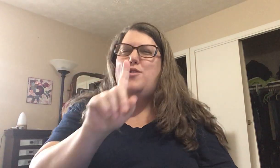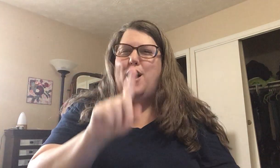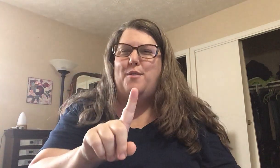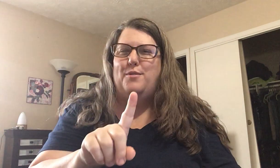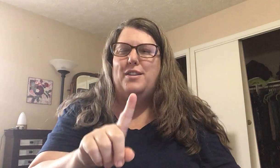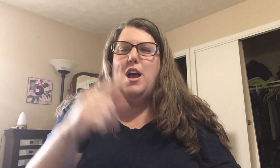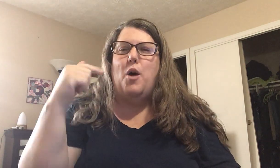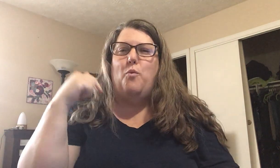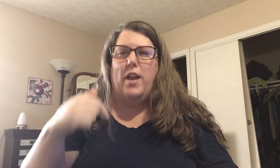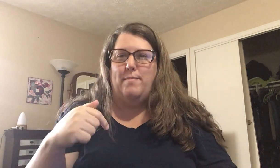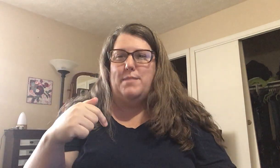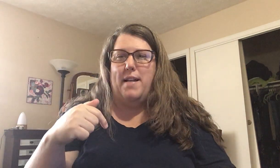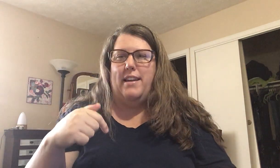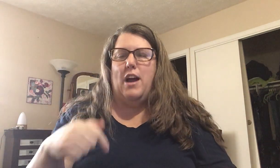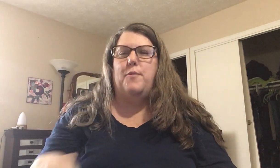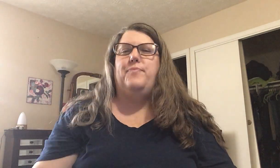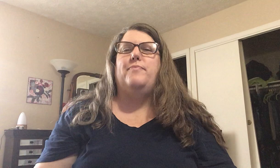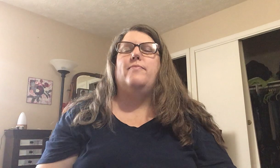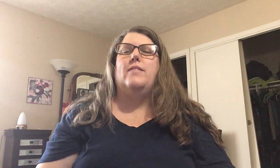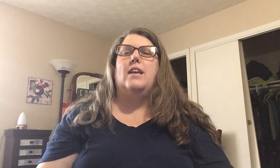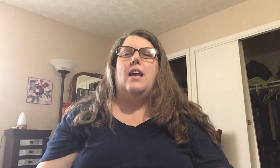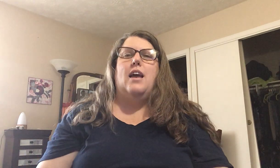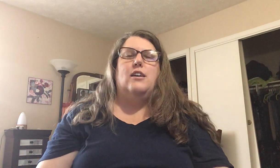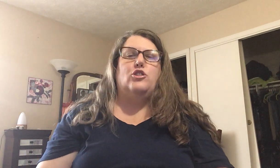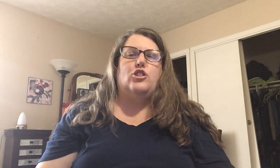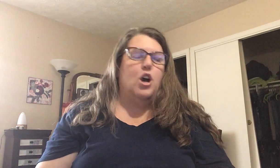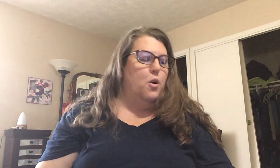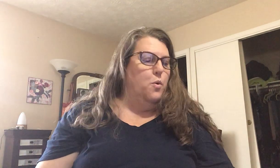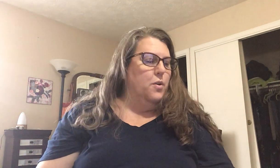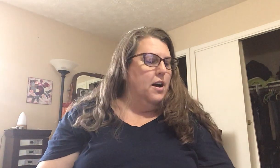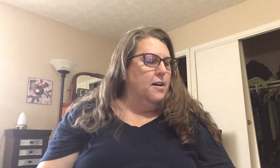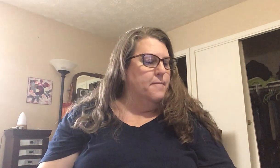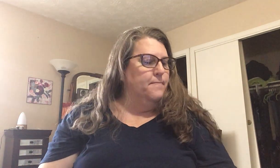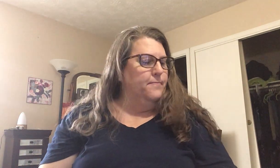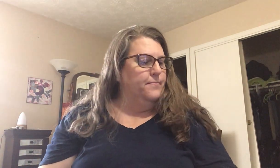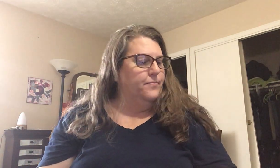know what I'm spelling out. So,